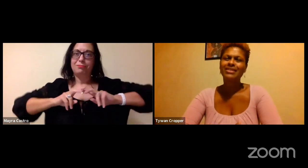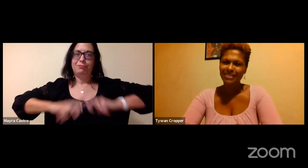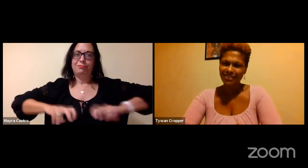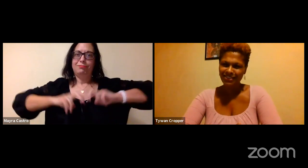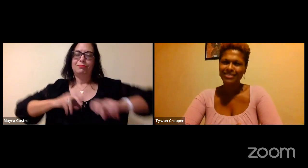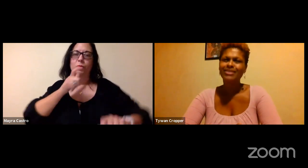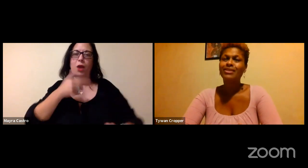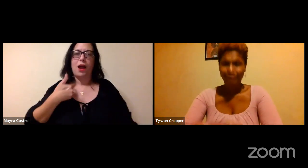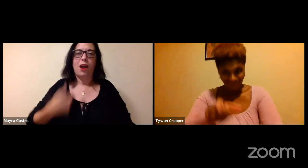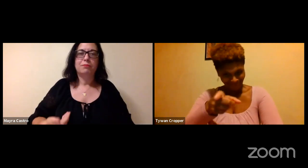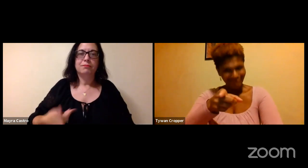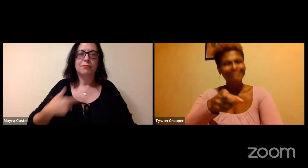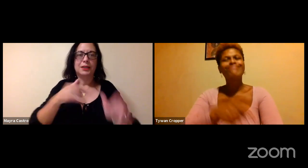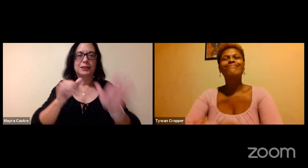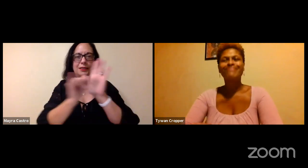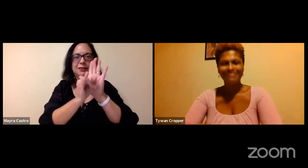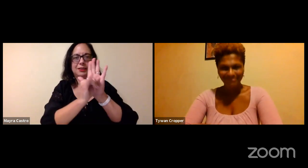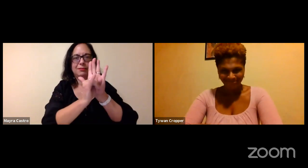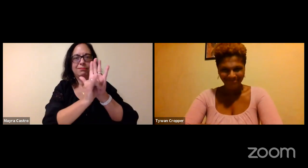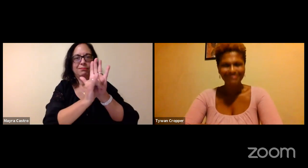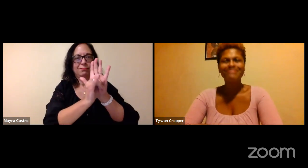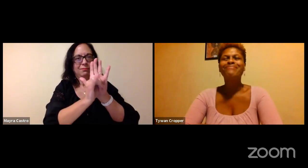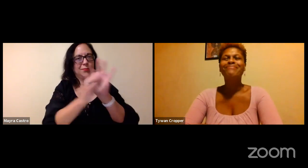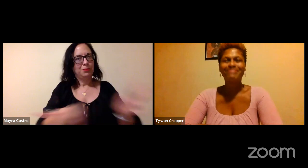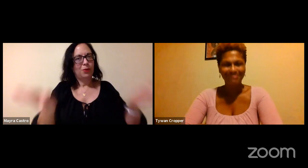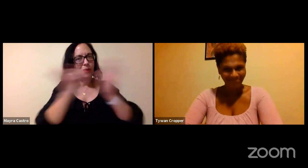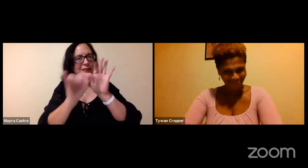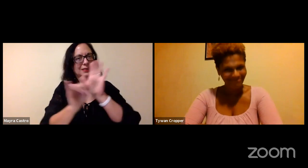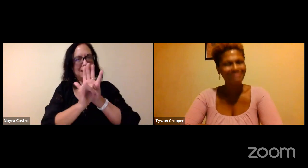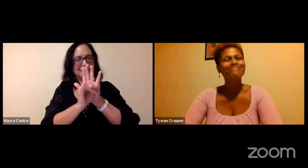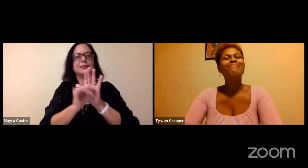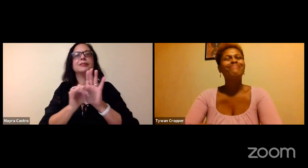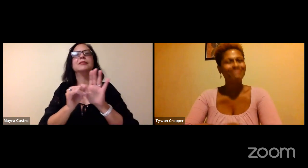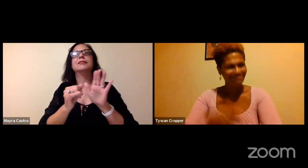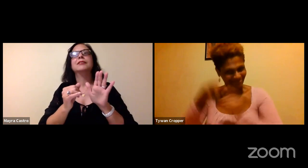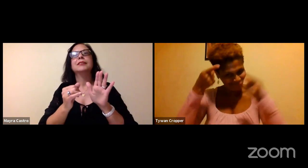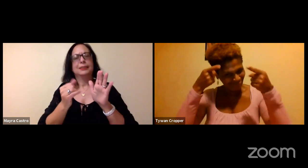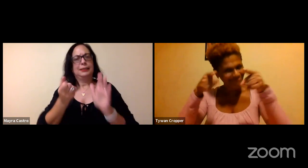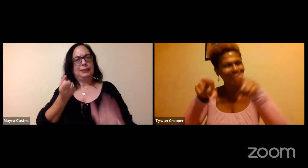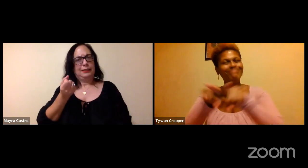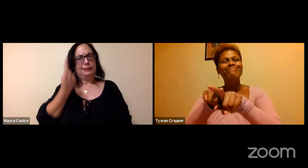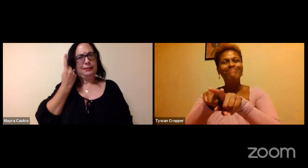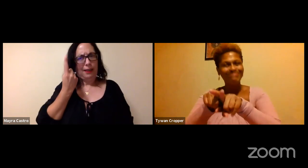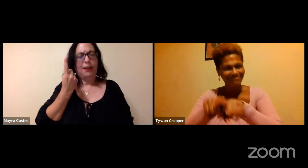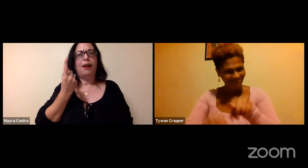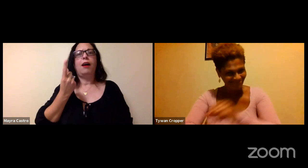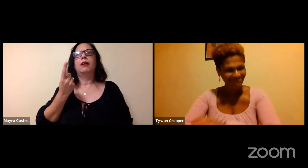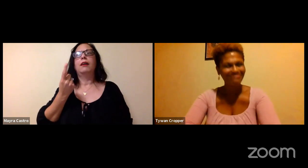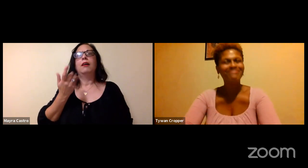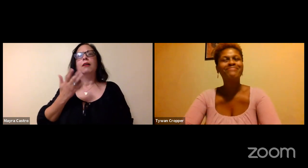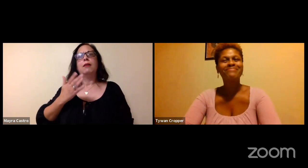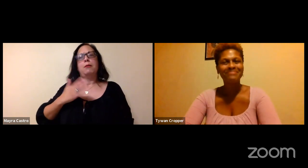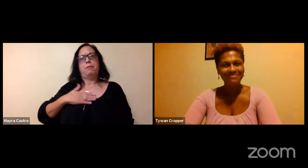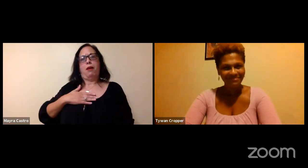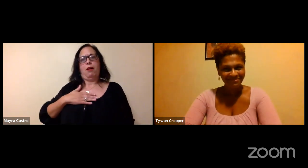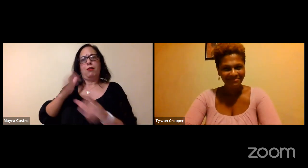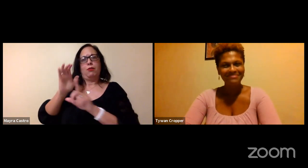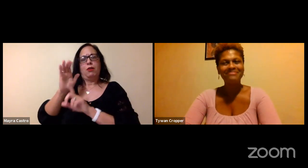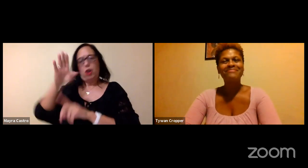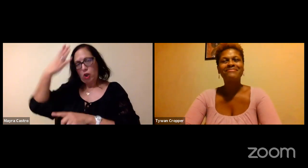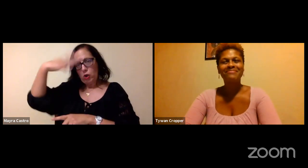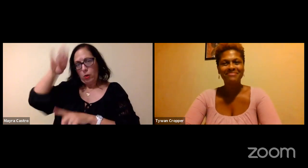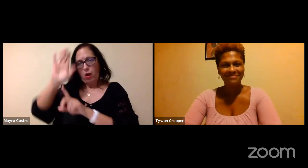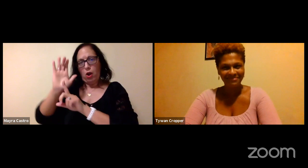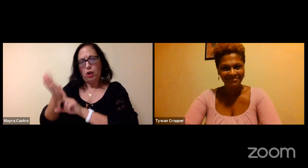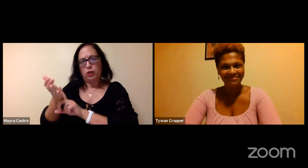That really was probably my initiation, shall we say, of discovering me and my identity and